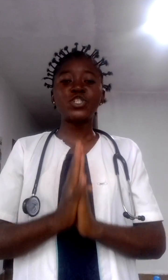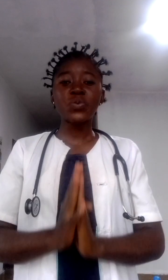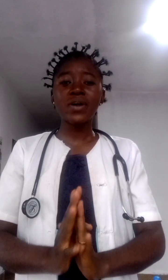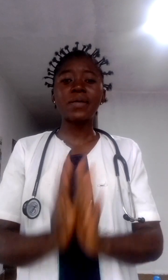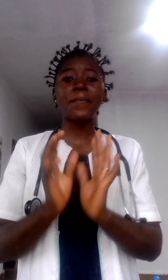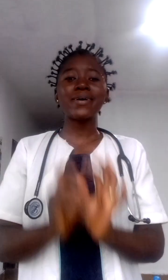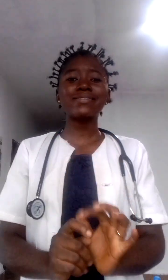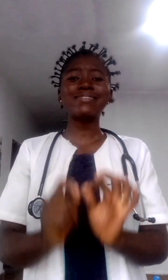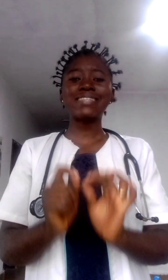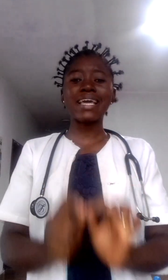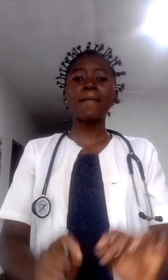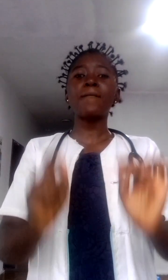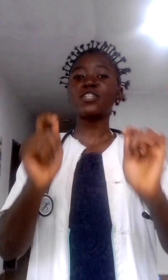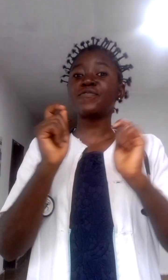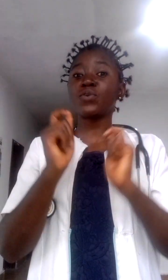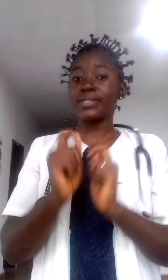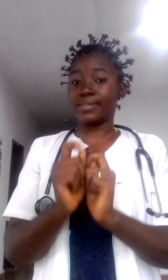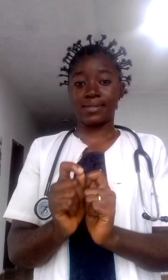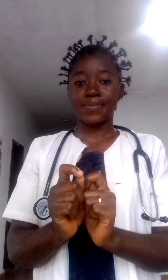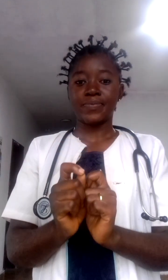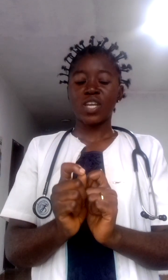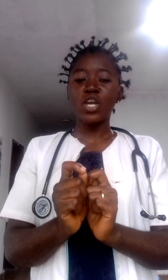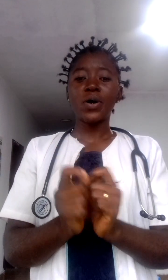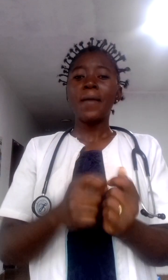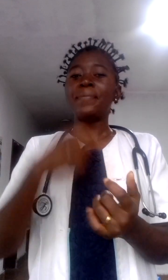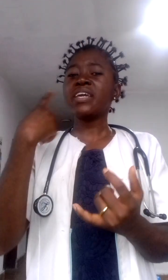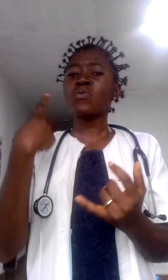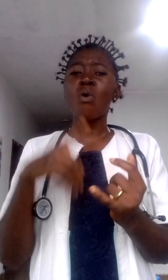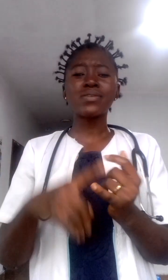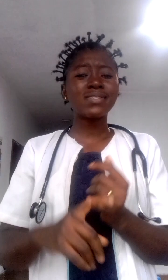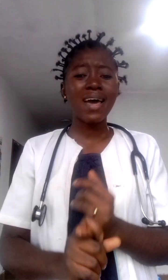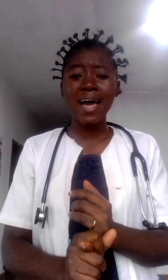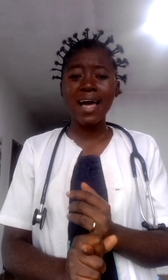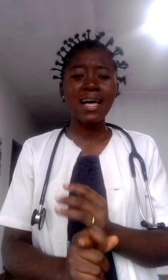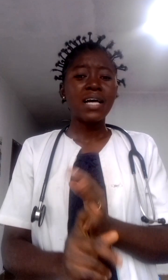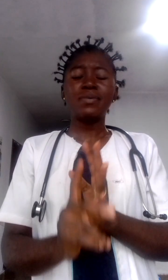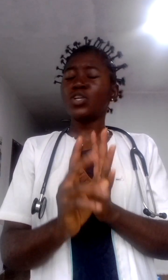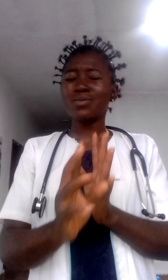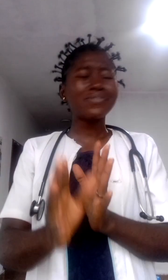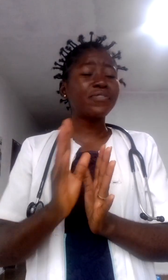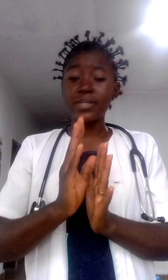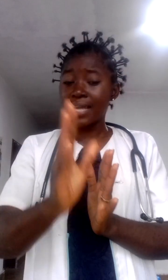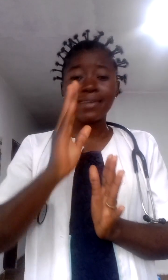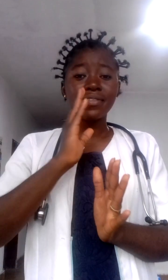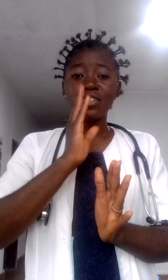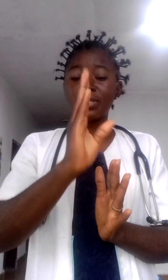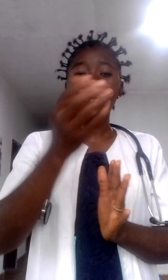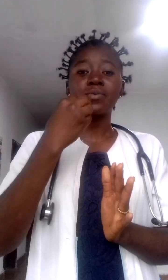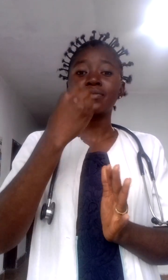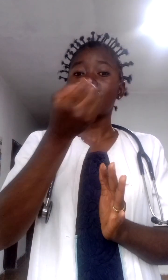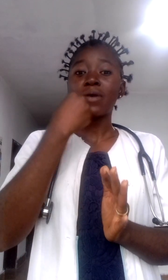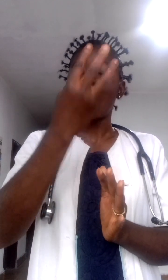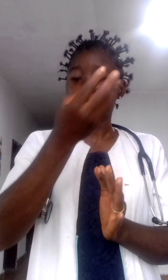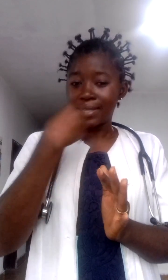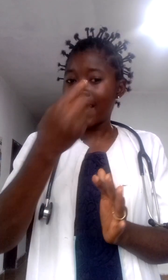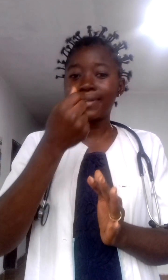ensure the person take much fluids. Be it water, fluids, anything drinkable, like water,